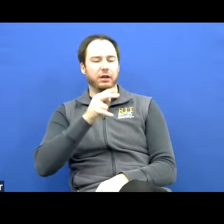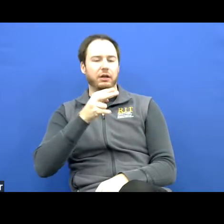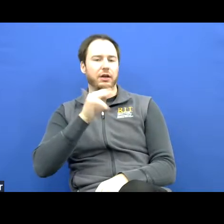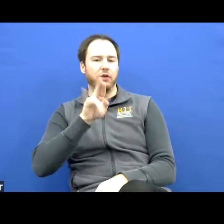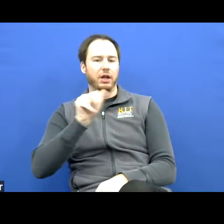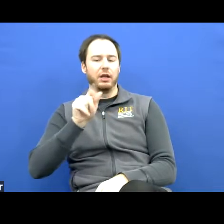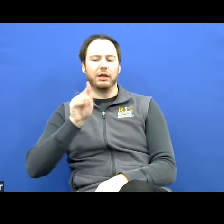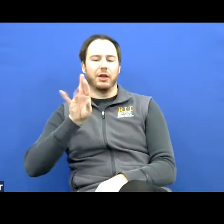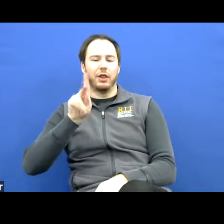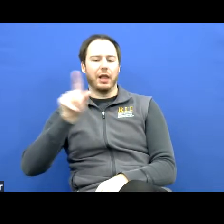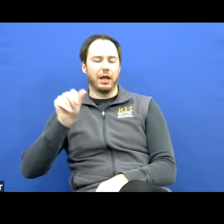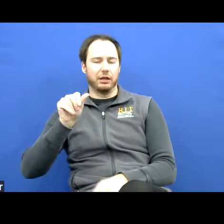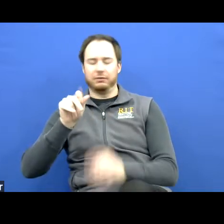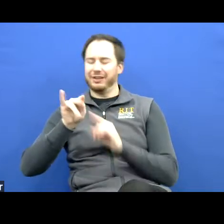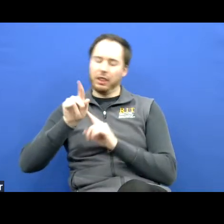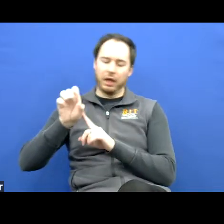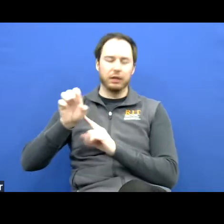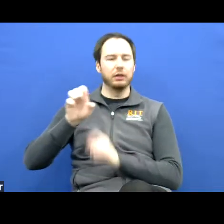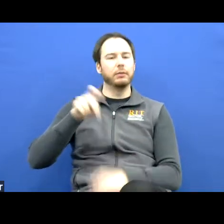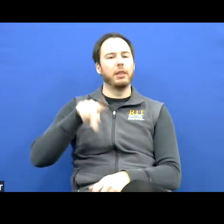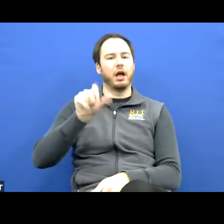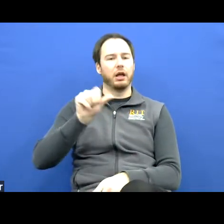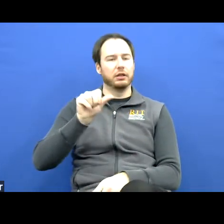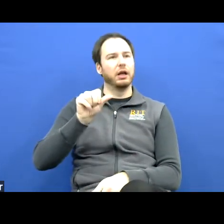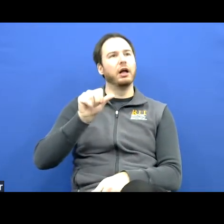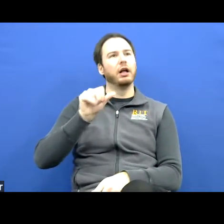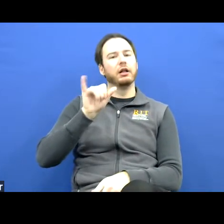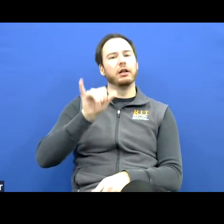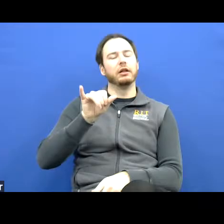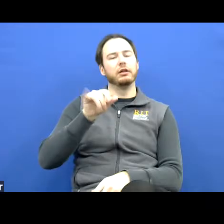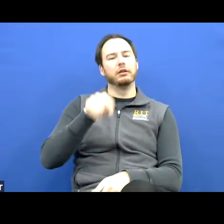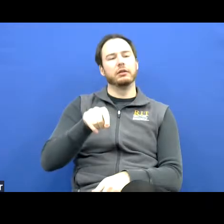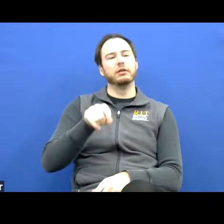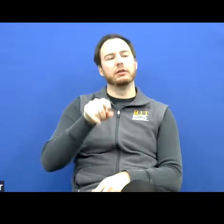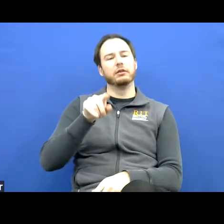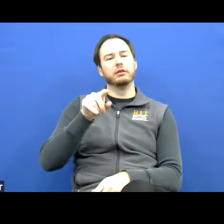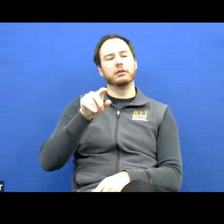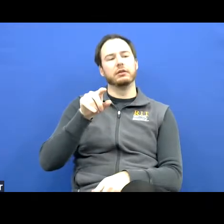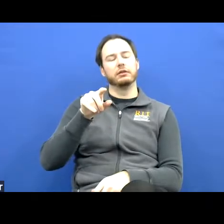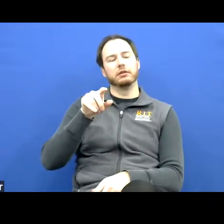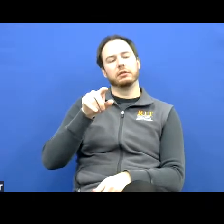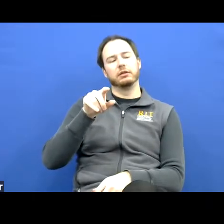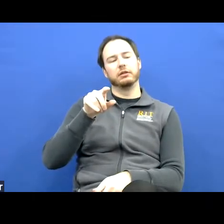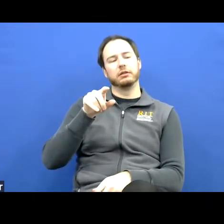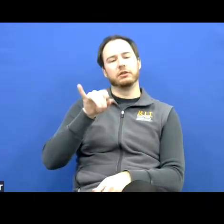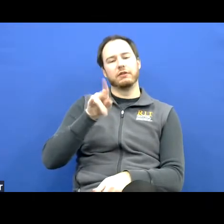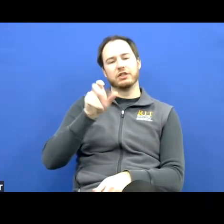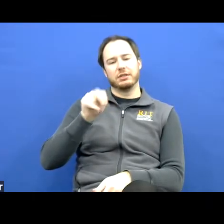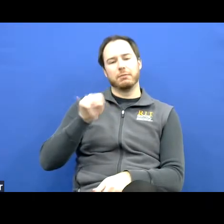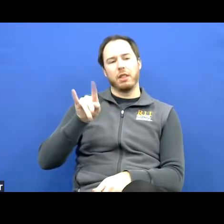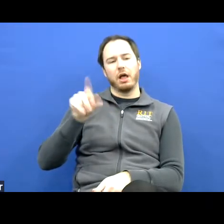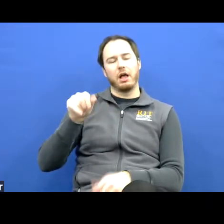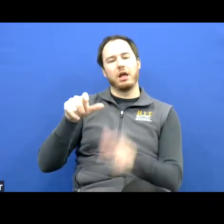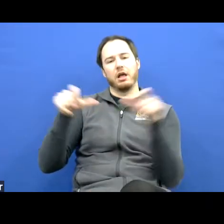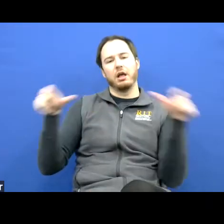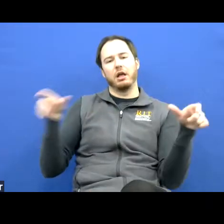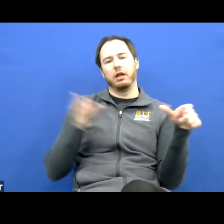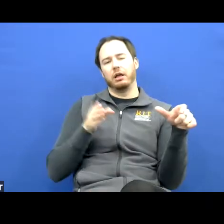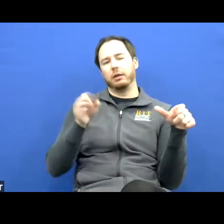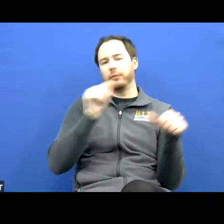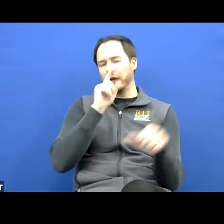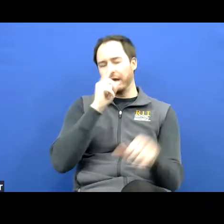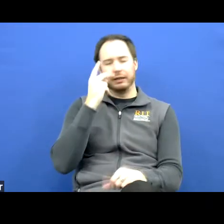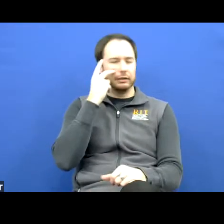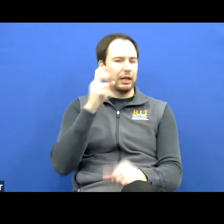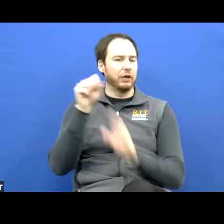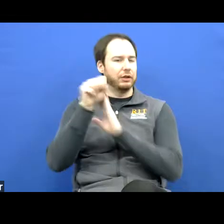then it's at the Tile Shop Plaza and Jefferson Plaza. And I doubt that the state